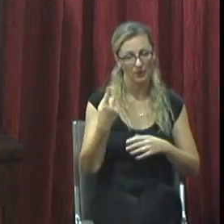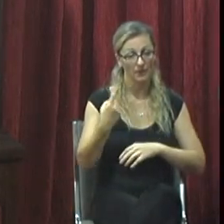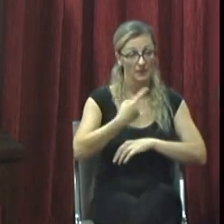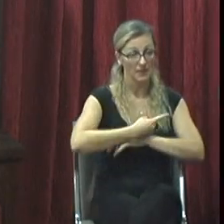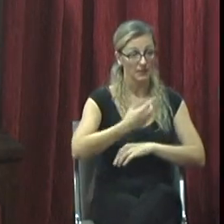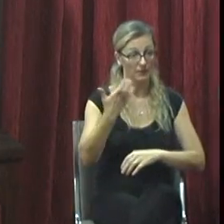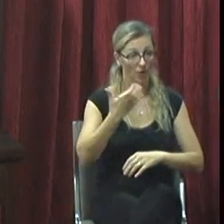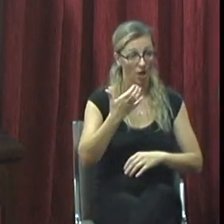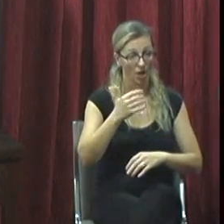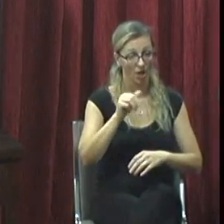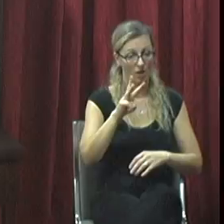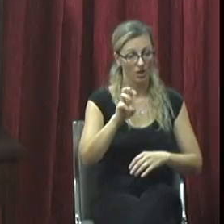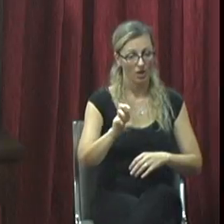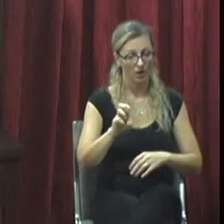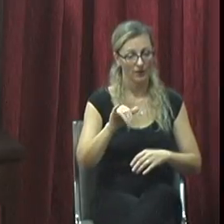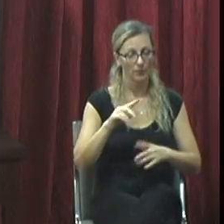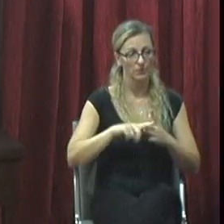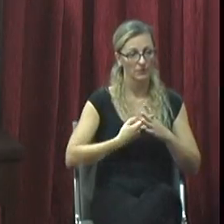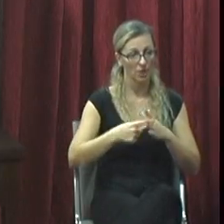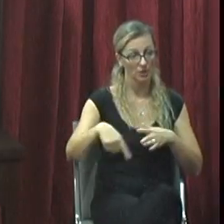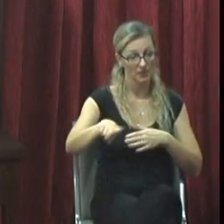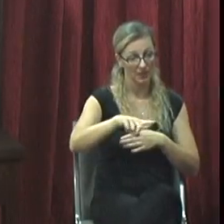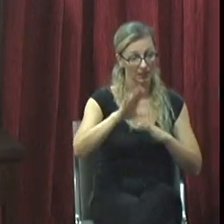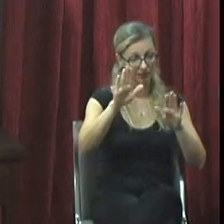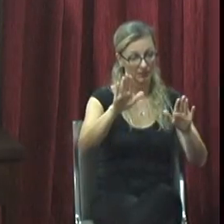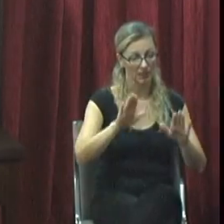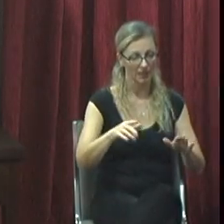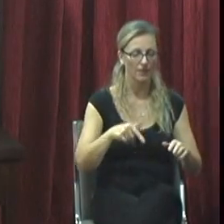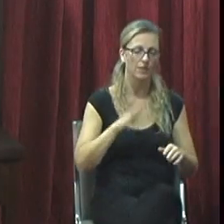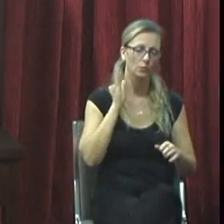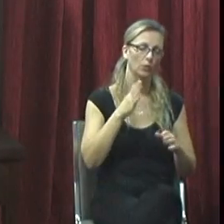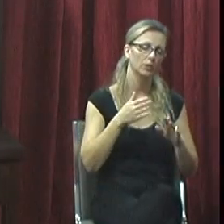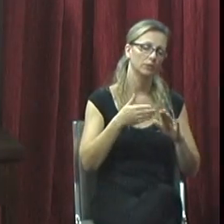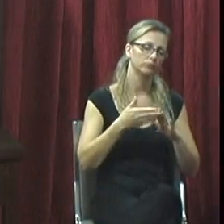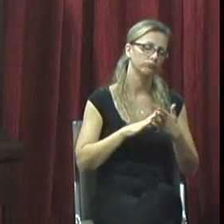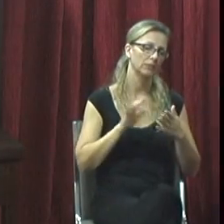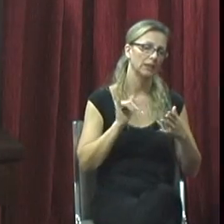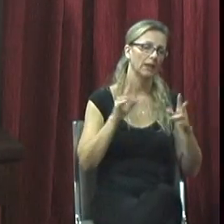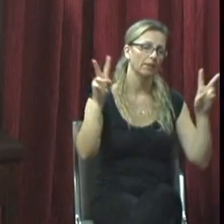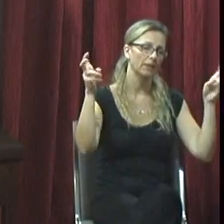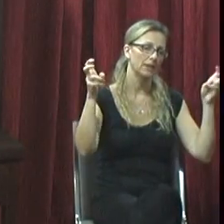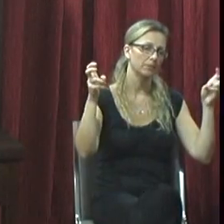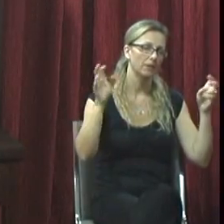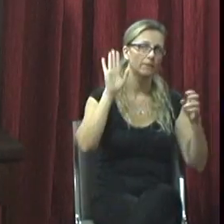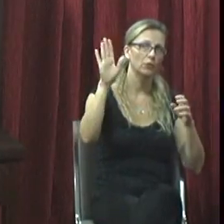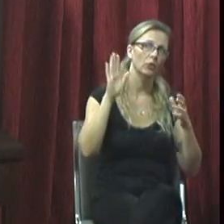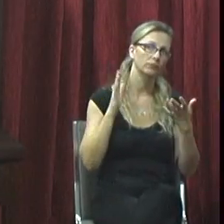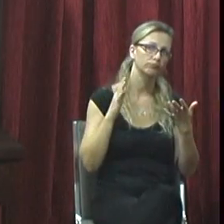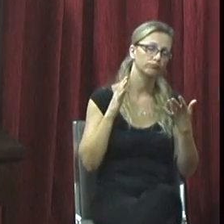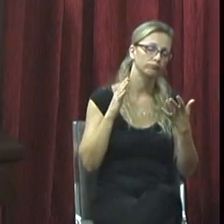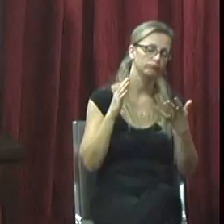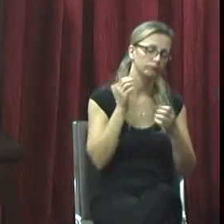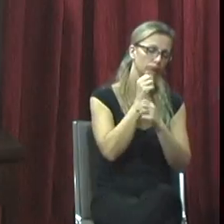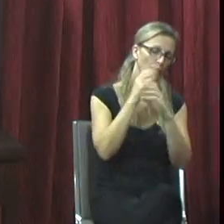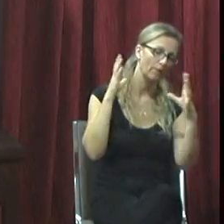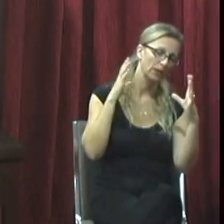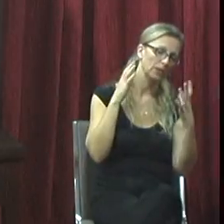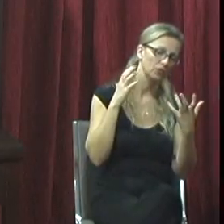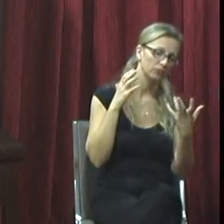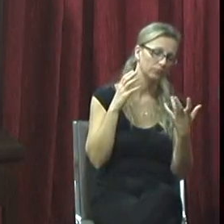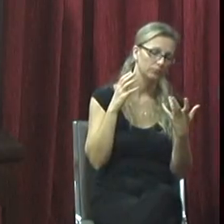next Sunday, that this would be a theme, Father, of your revelation of the things that we need to give to